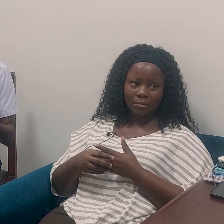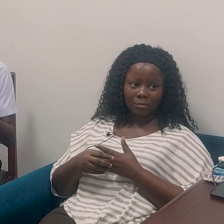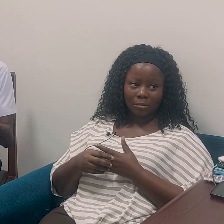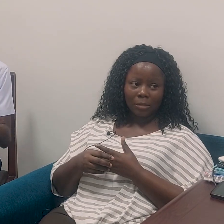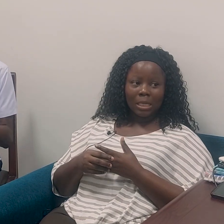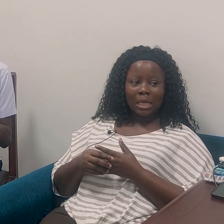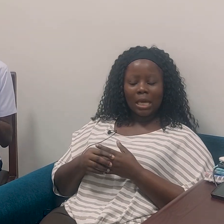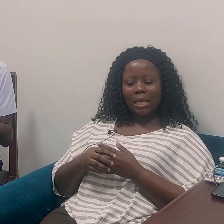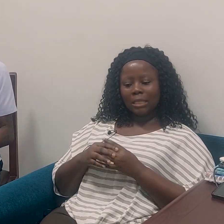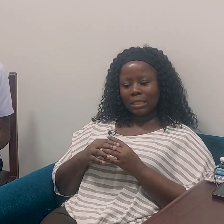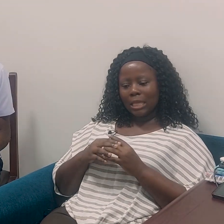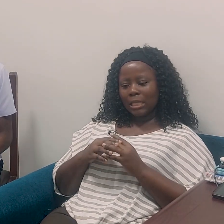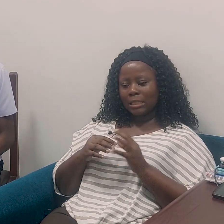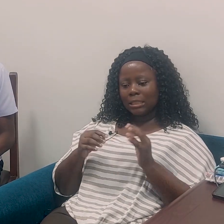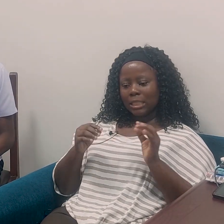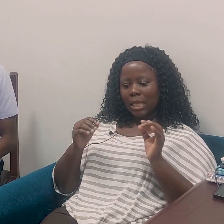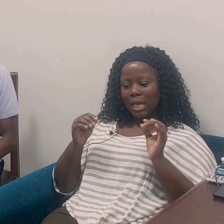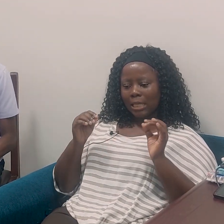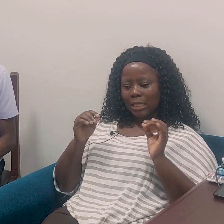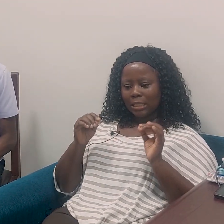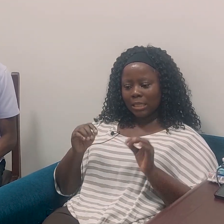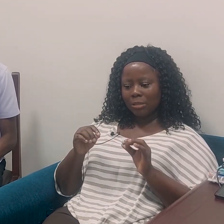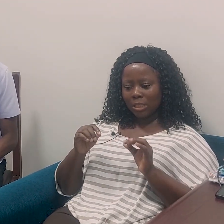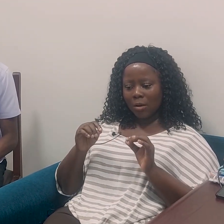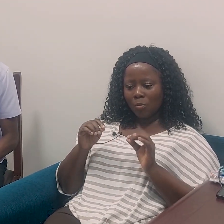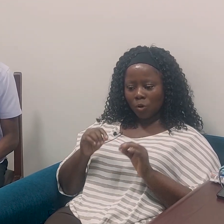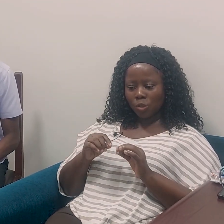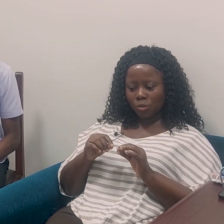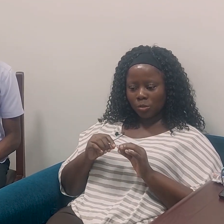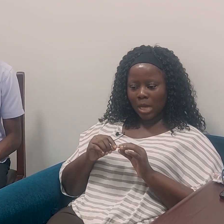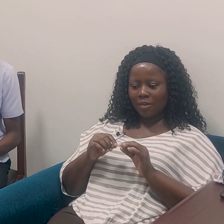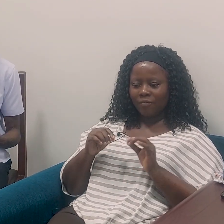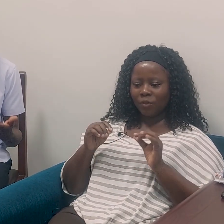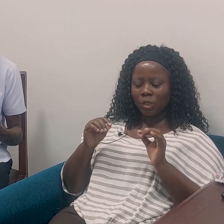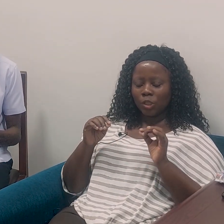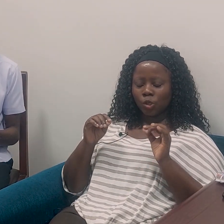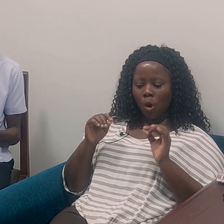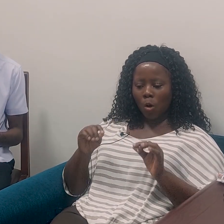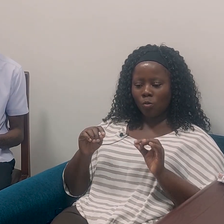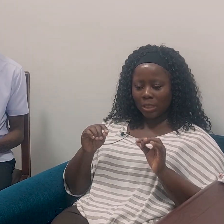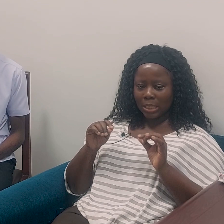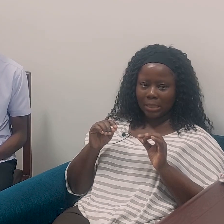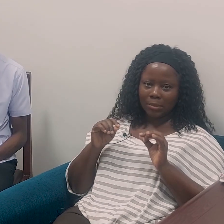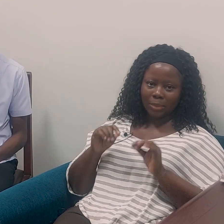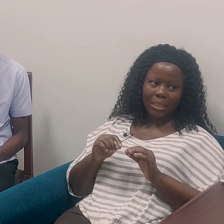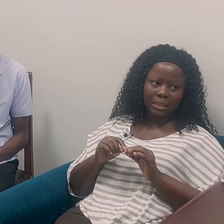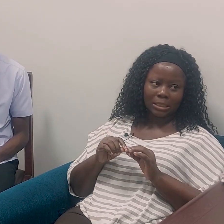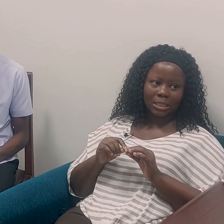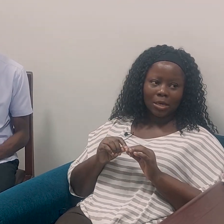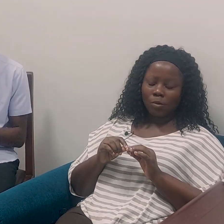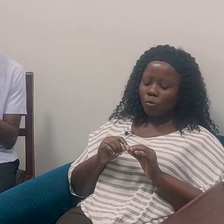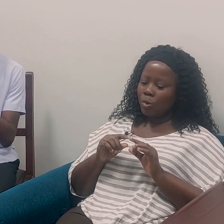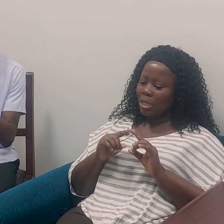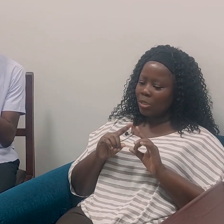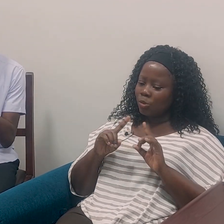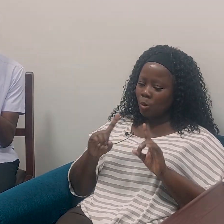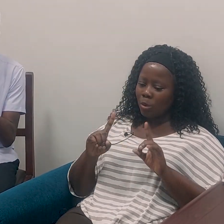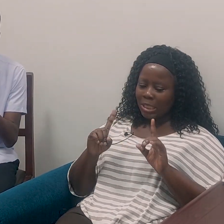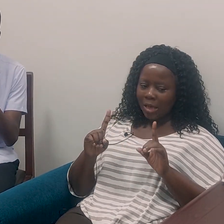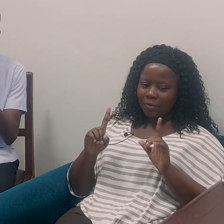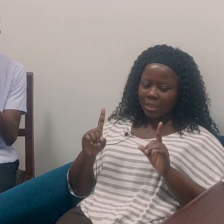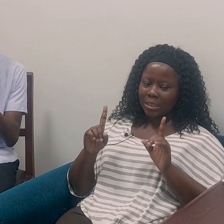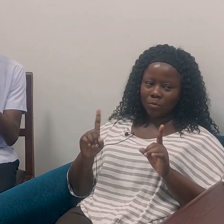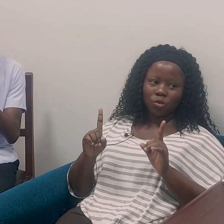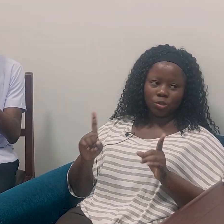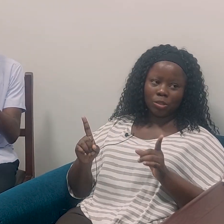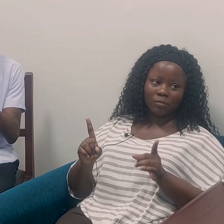CCA, and it's an exceptional model. I feel is always undermined. We don't